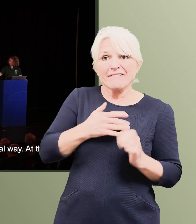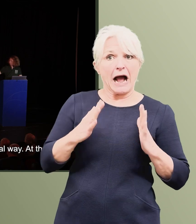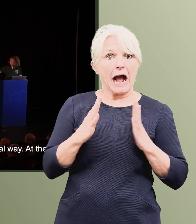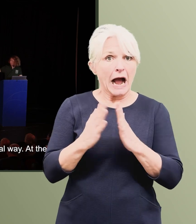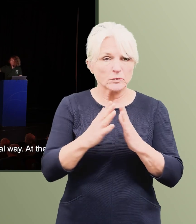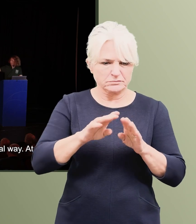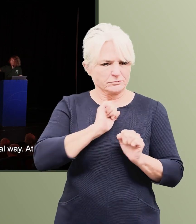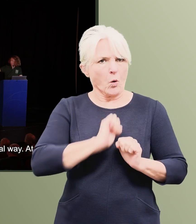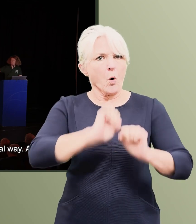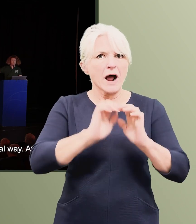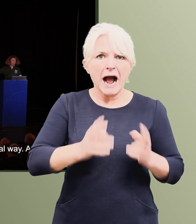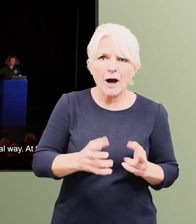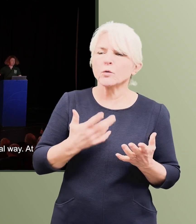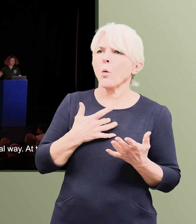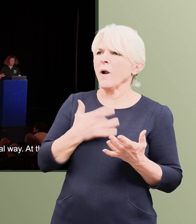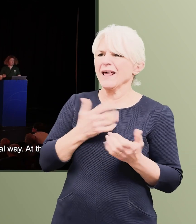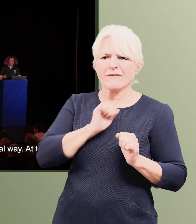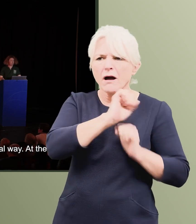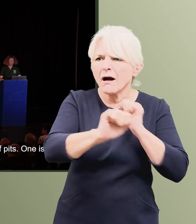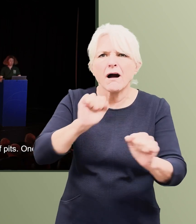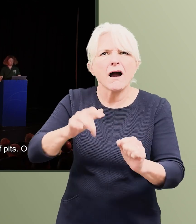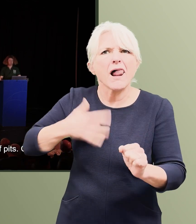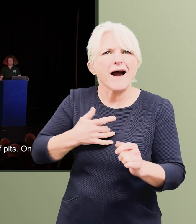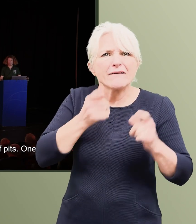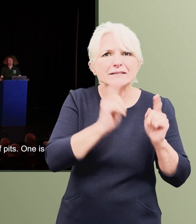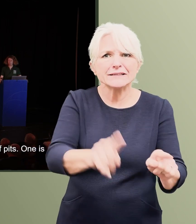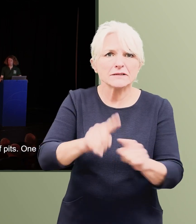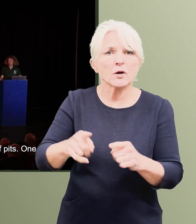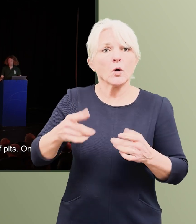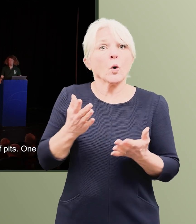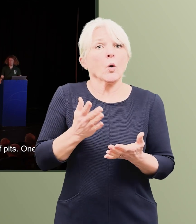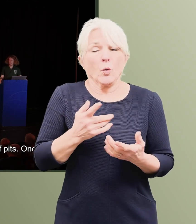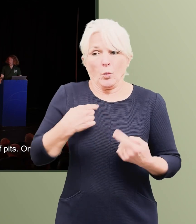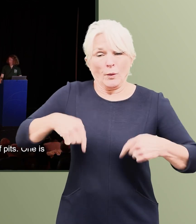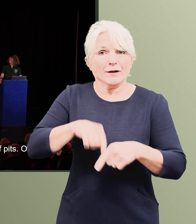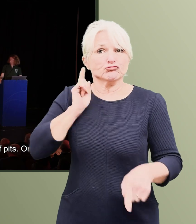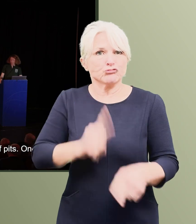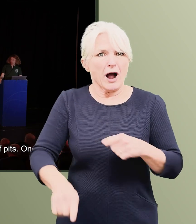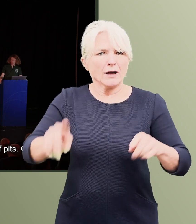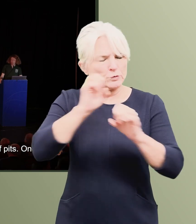way. At the bottom there, I put a couple of sort of quite often cited